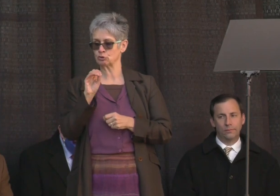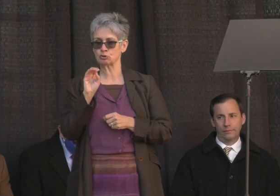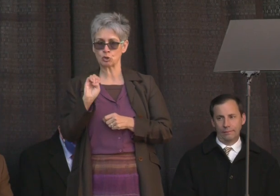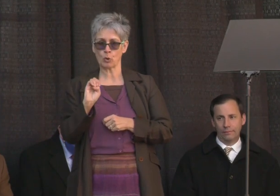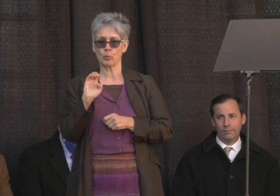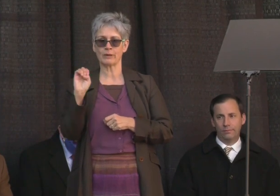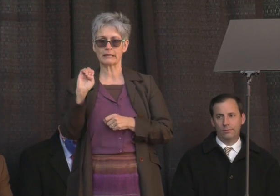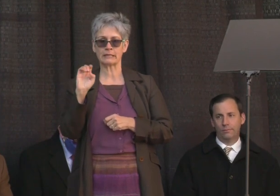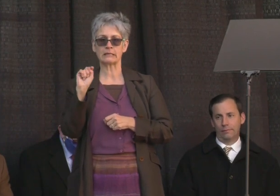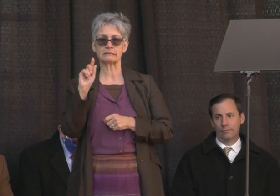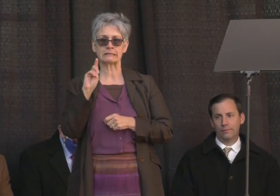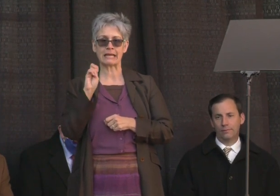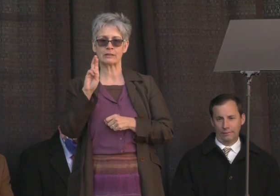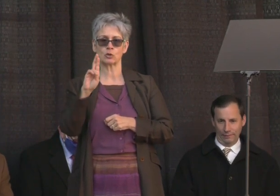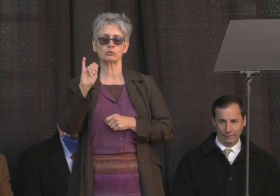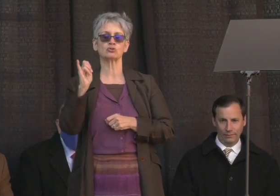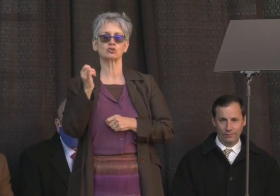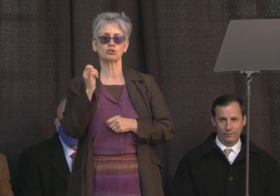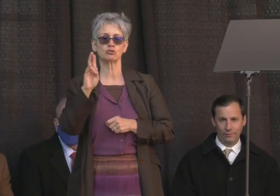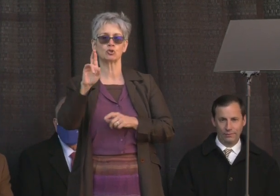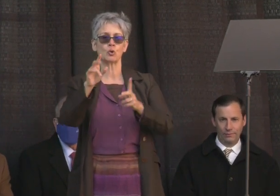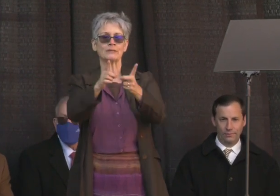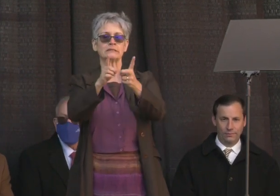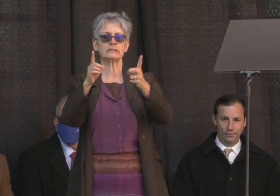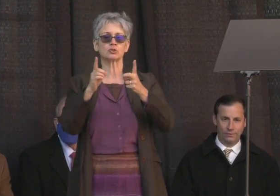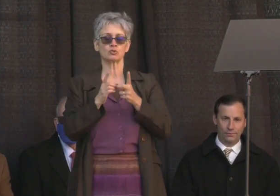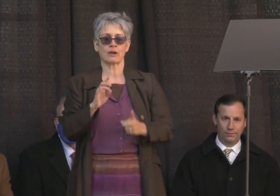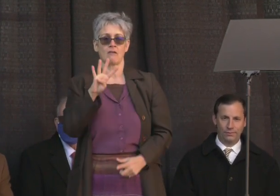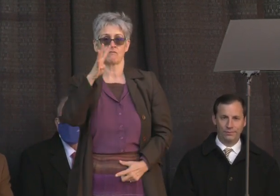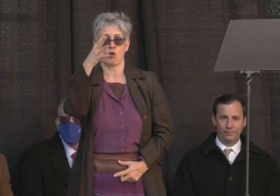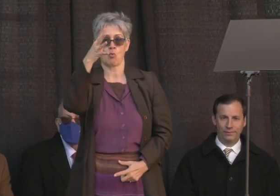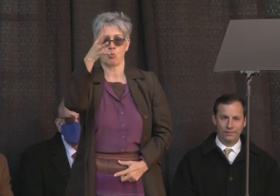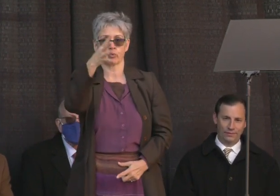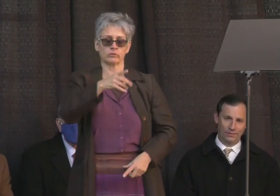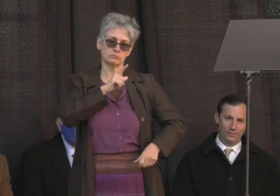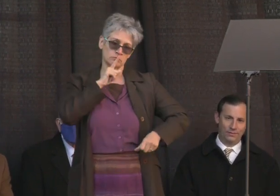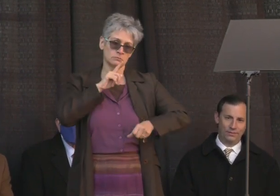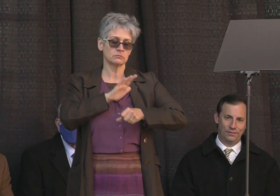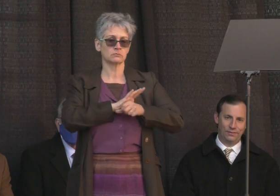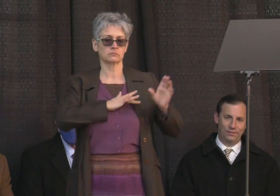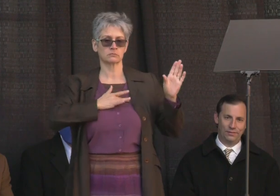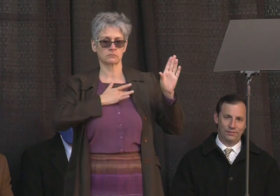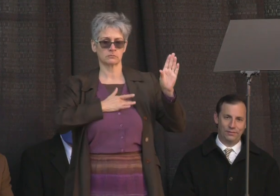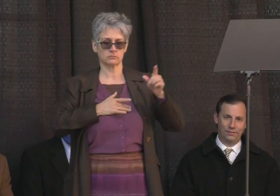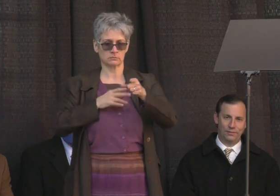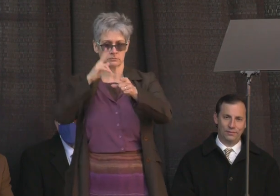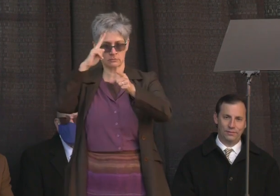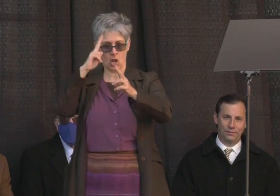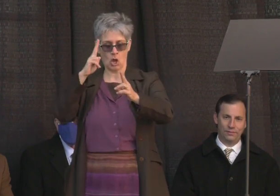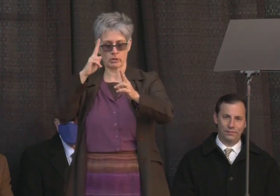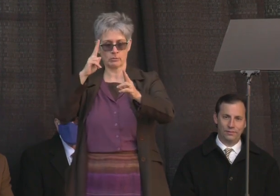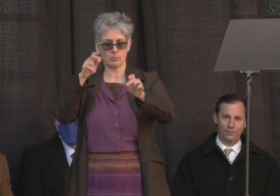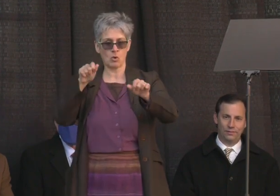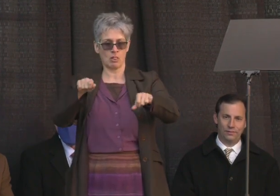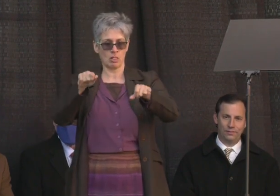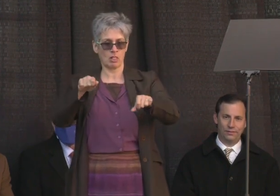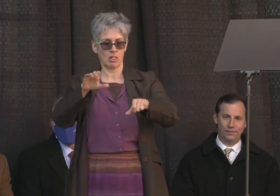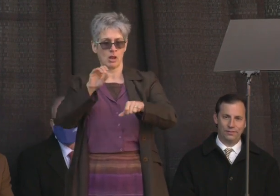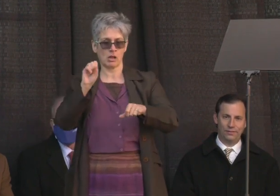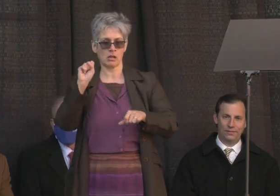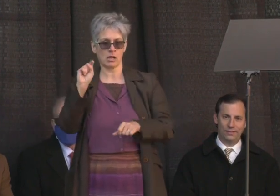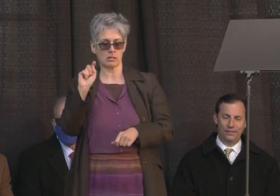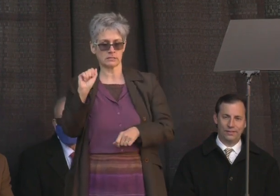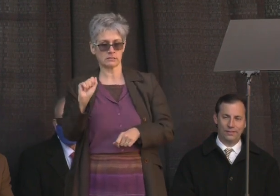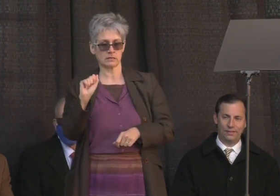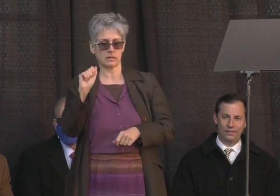4, to have the oath of office administered by the Honorable Costa M. Plekonis, retired Chief Justice of the